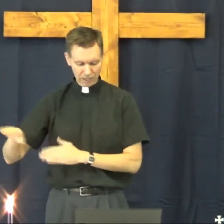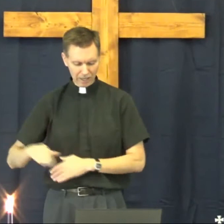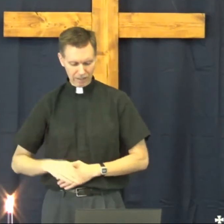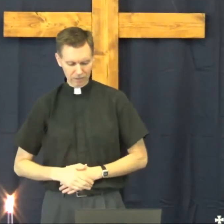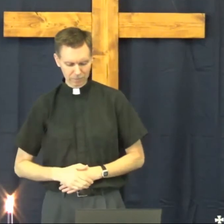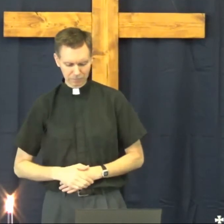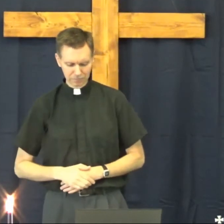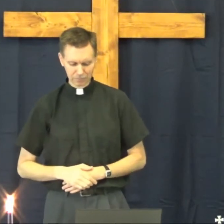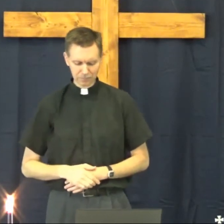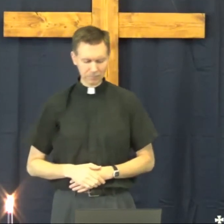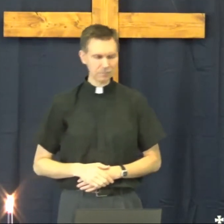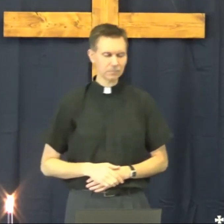aside,